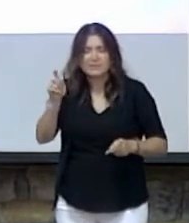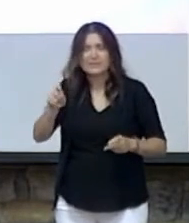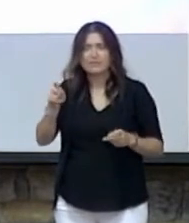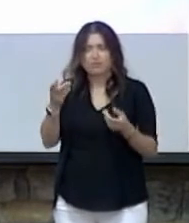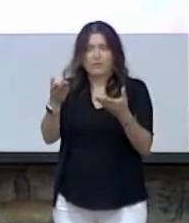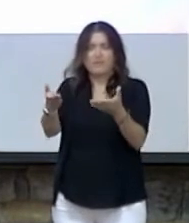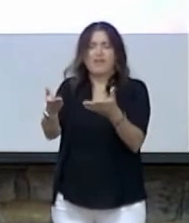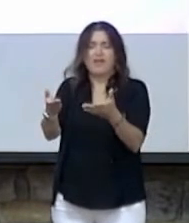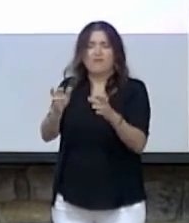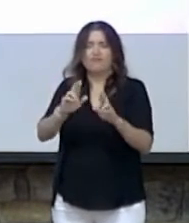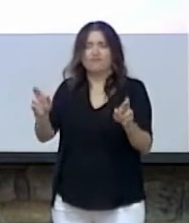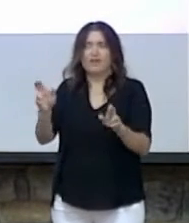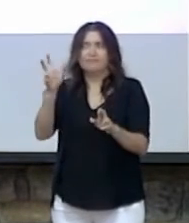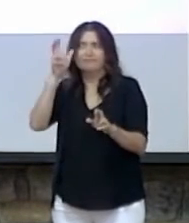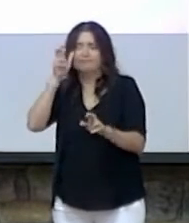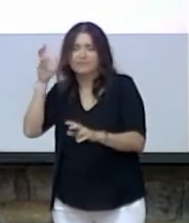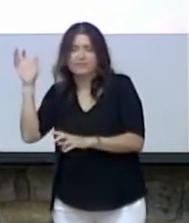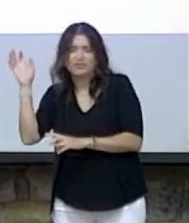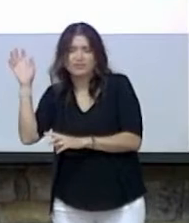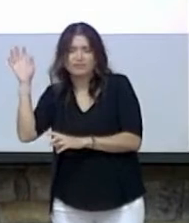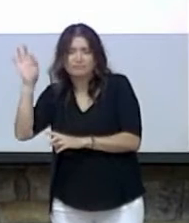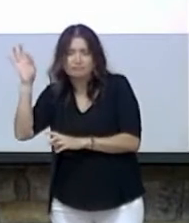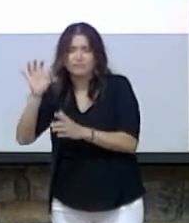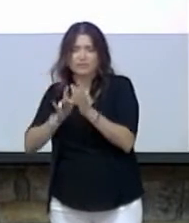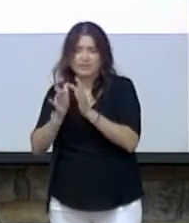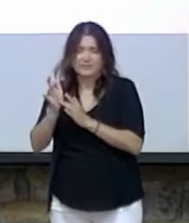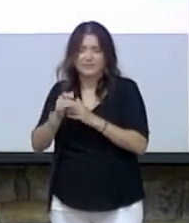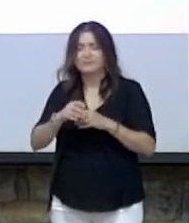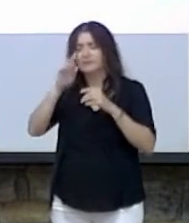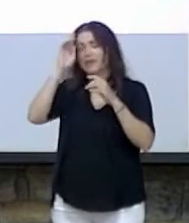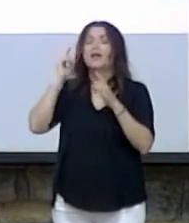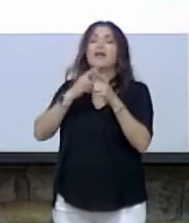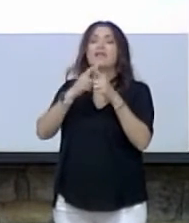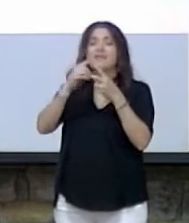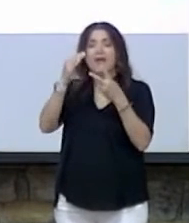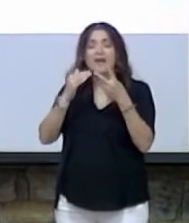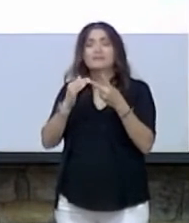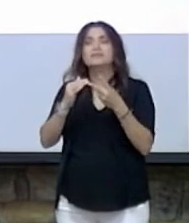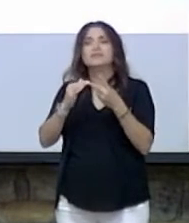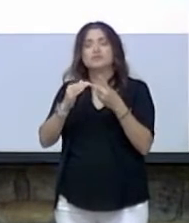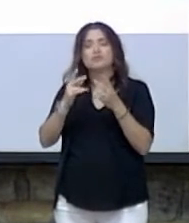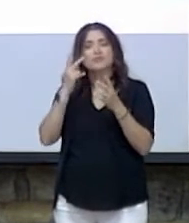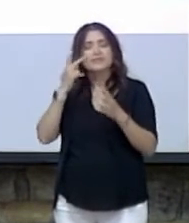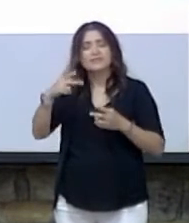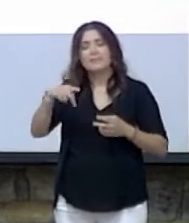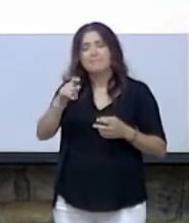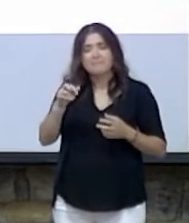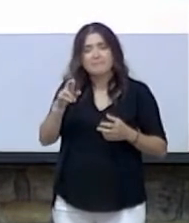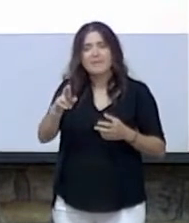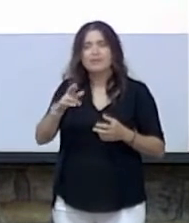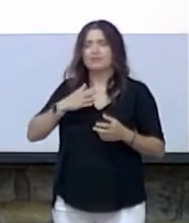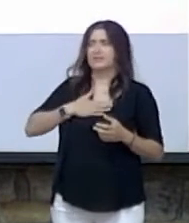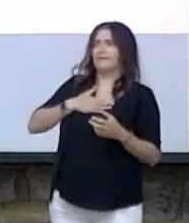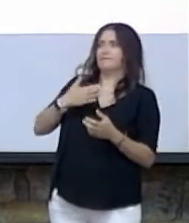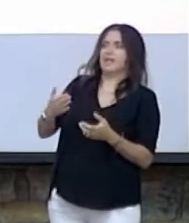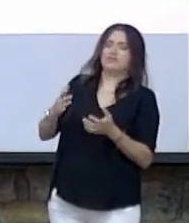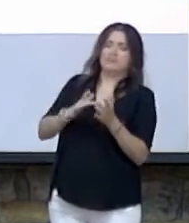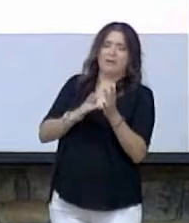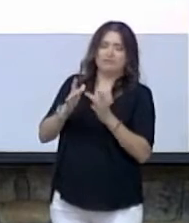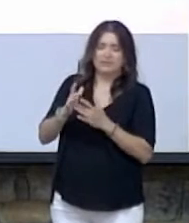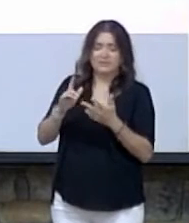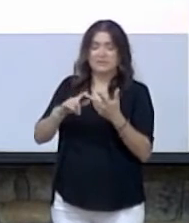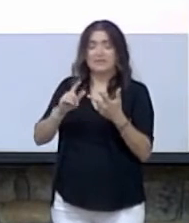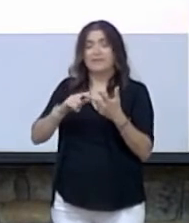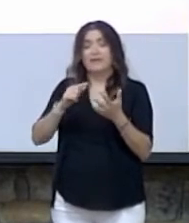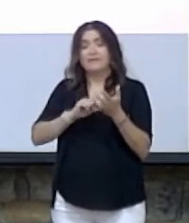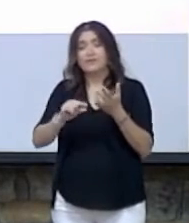speak. And then in verse number 18, we read about Peter and his confession about Jesus. And then in verse number